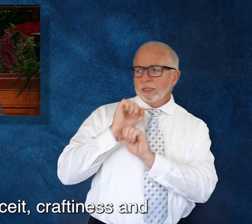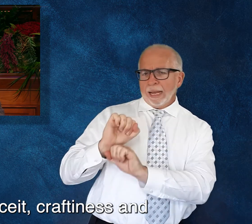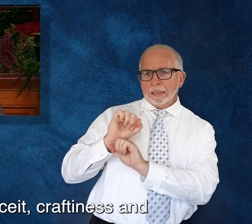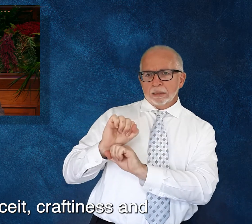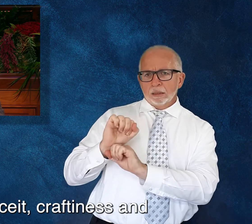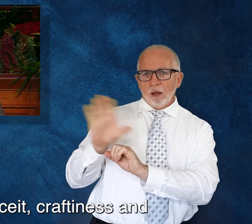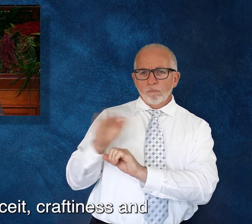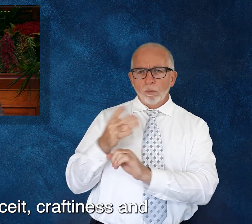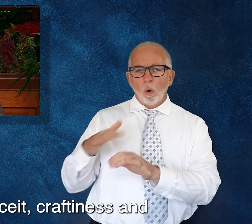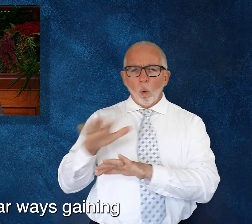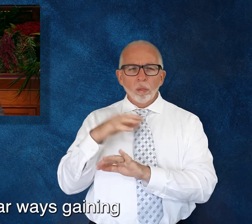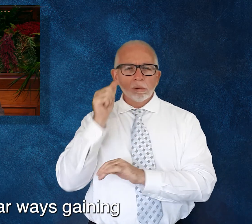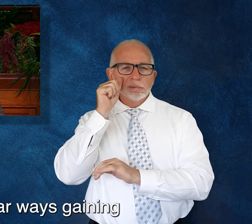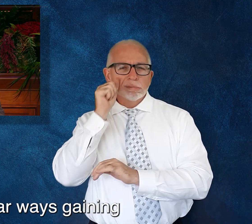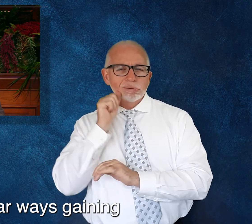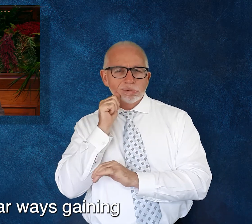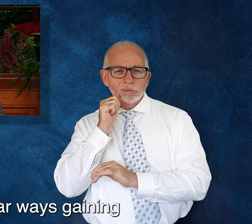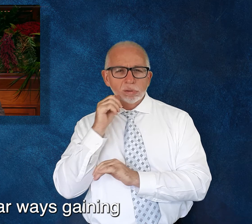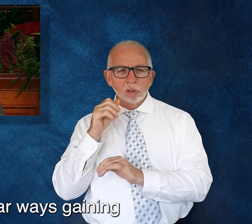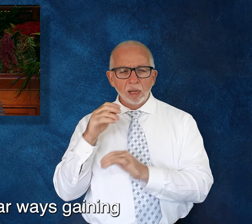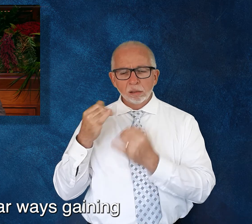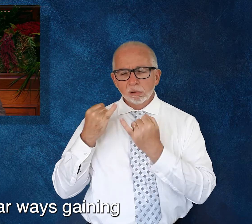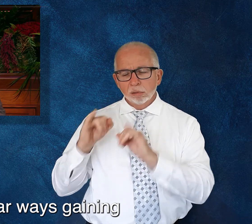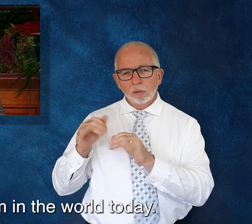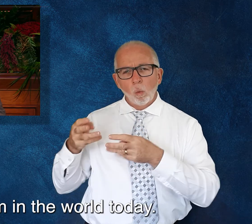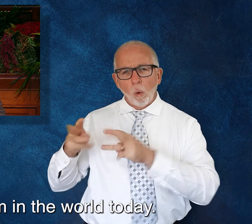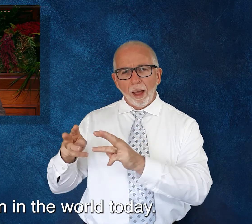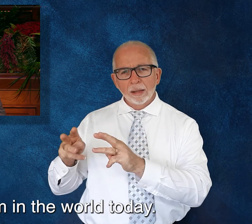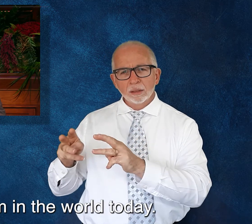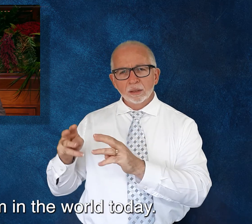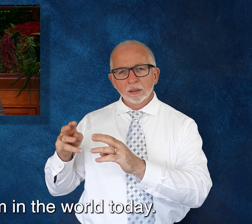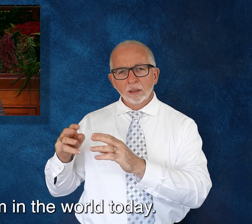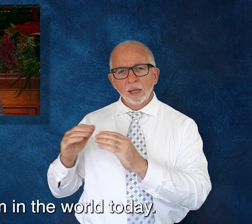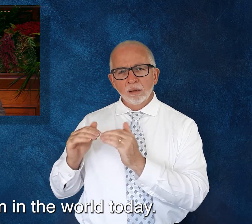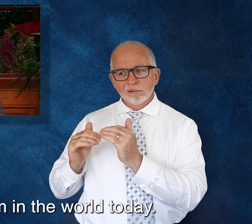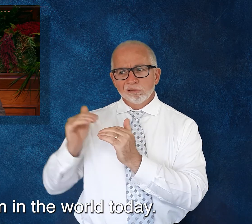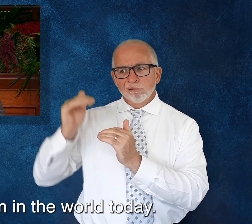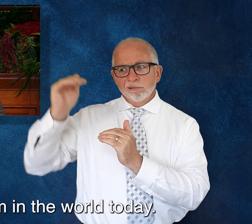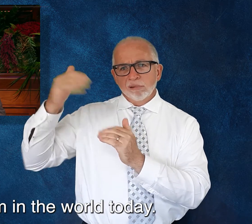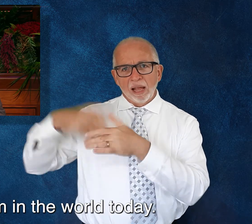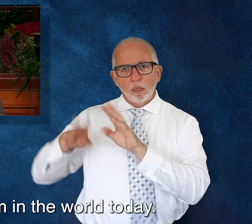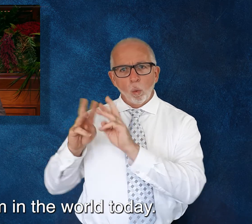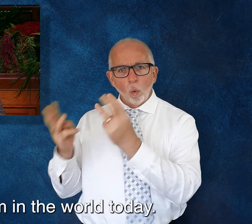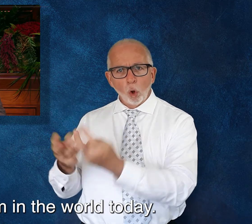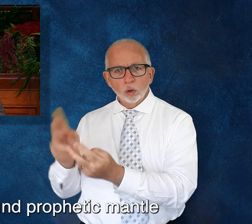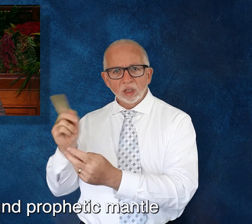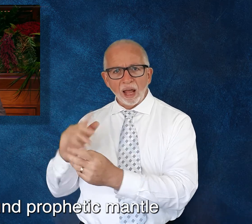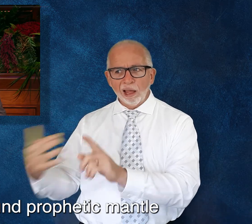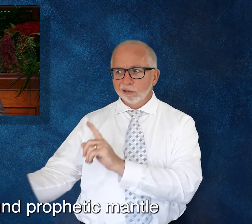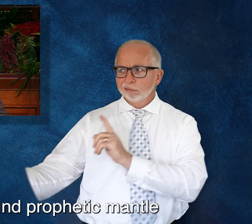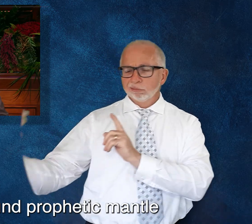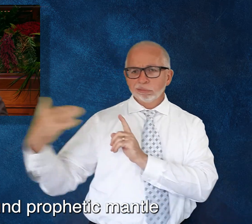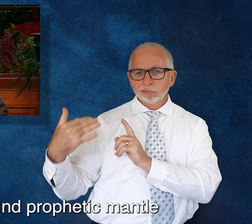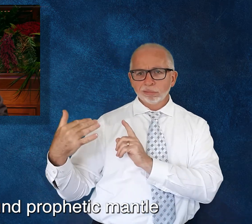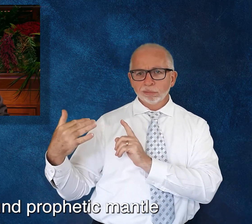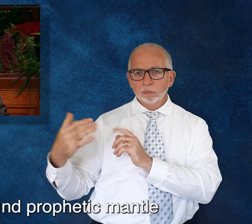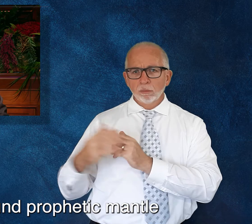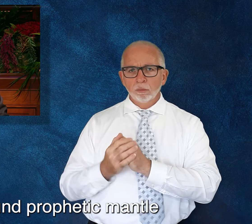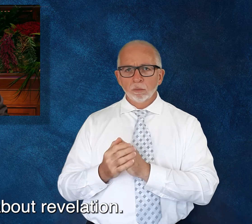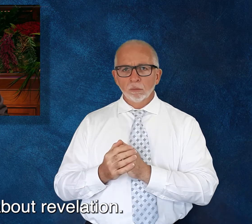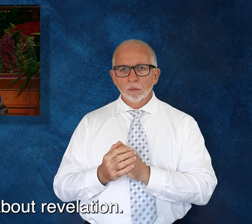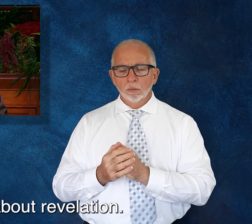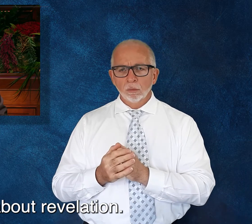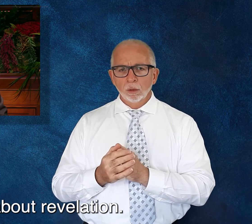the deceit, craftiness, and secular ways gaining momentum in the world today. The prophetic